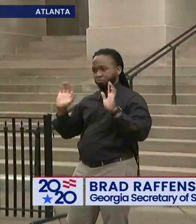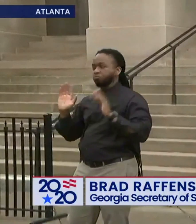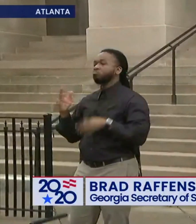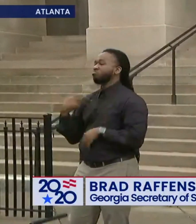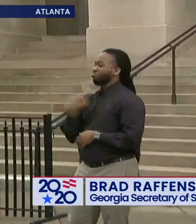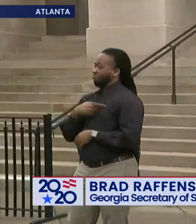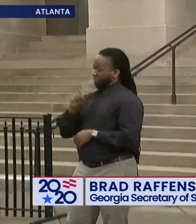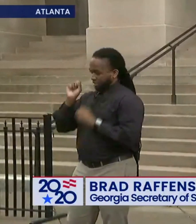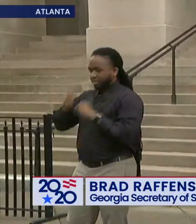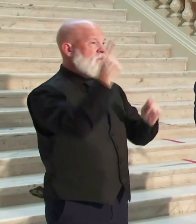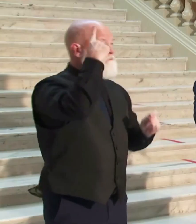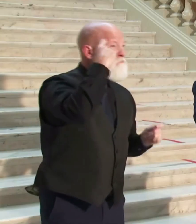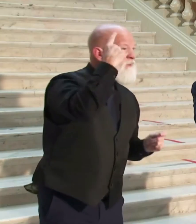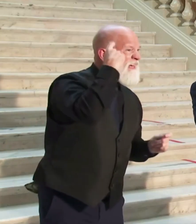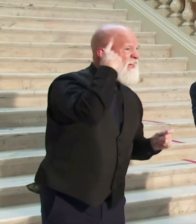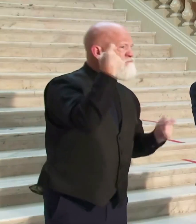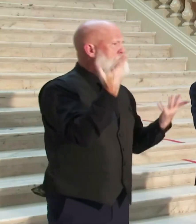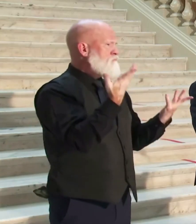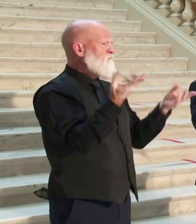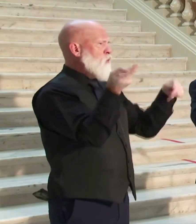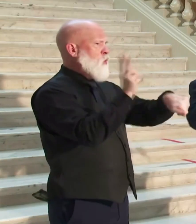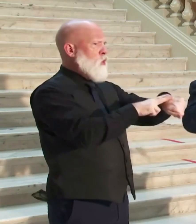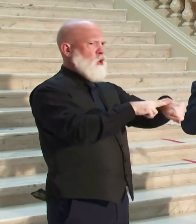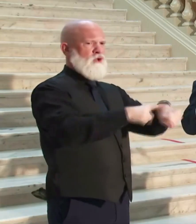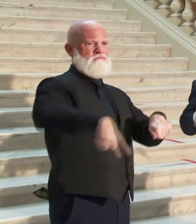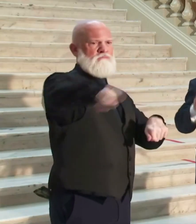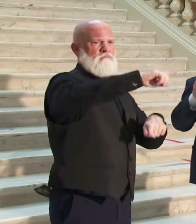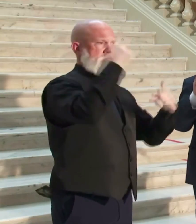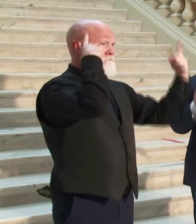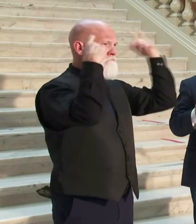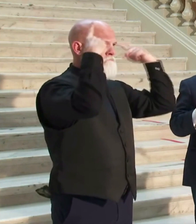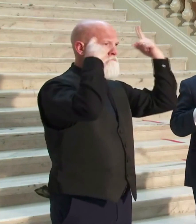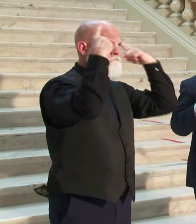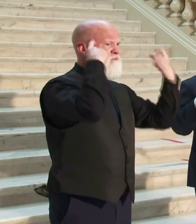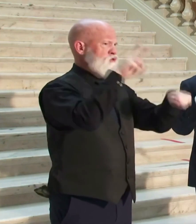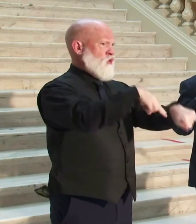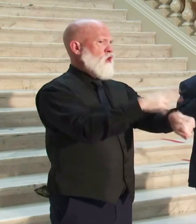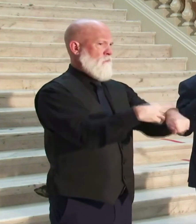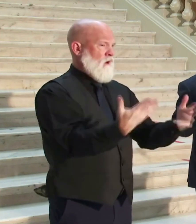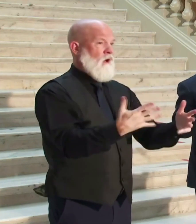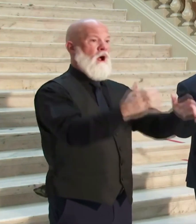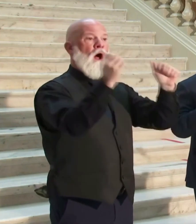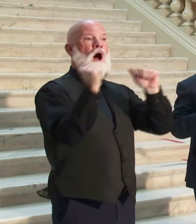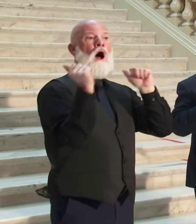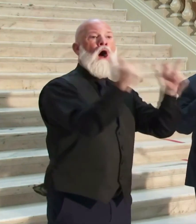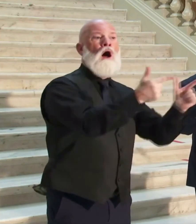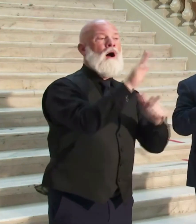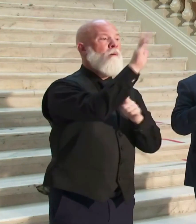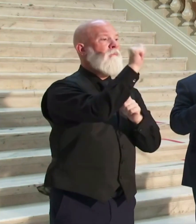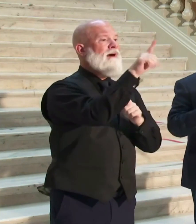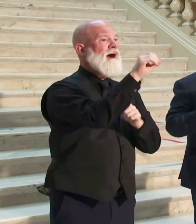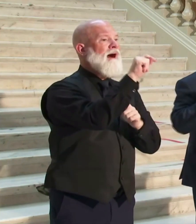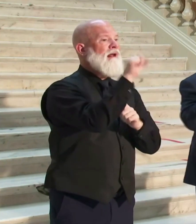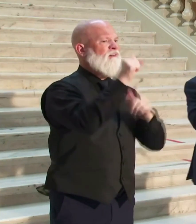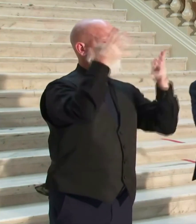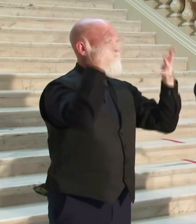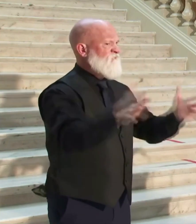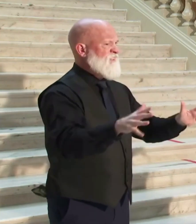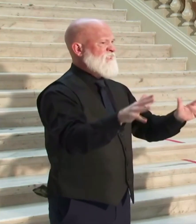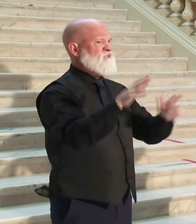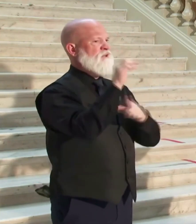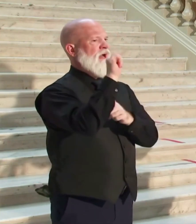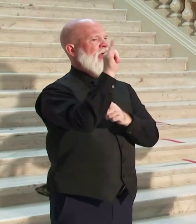the final margin in this race. Another thing about this is all those ballots that were adjudicated with ambiguous marks or overvotes, They